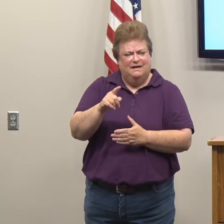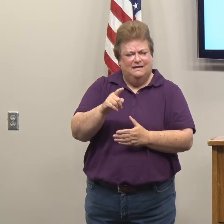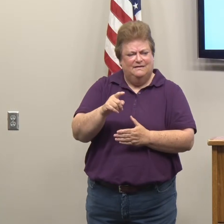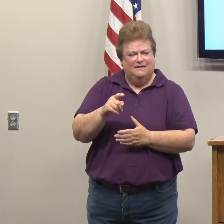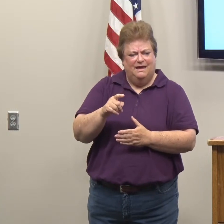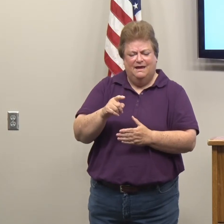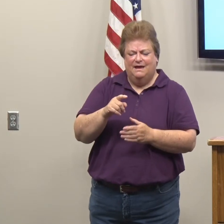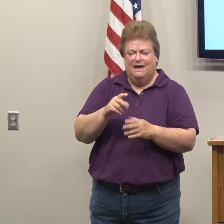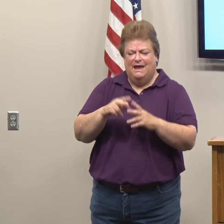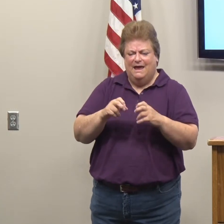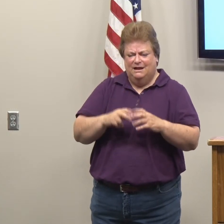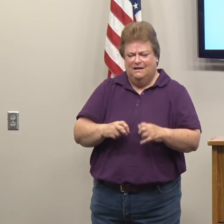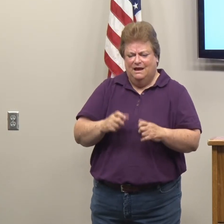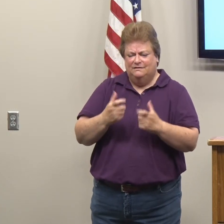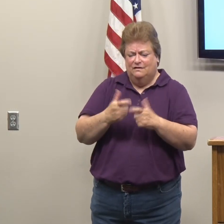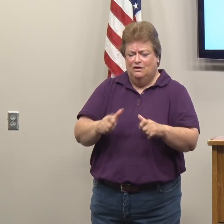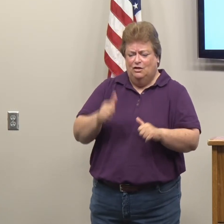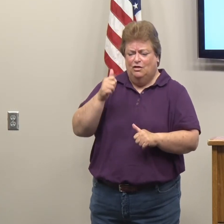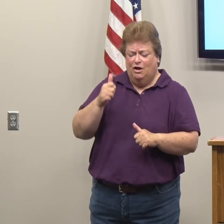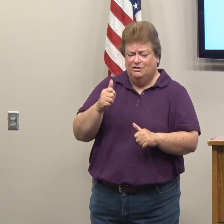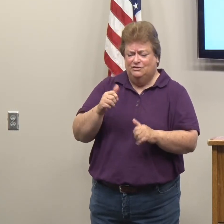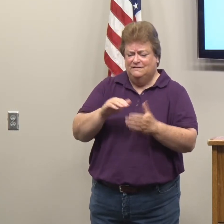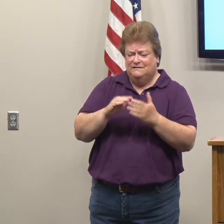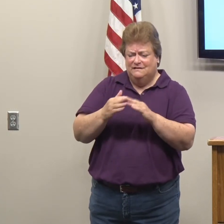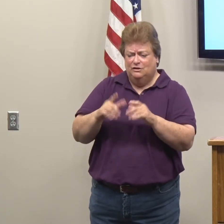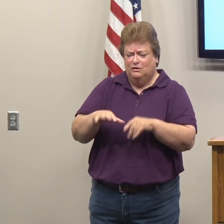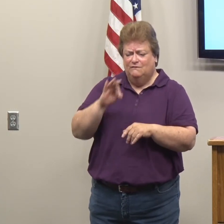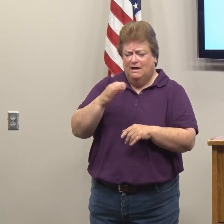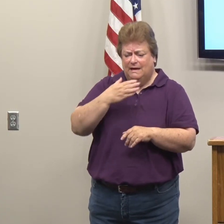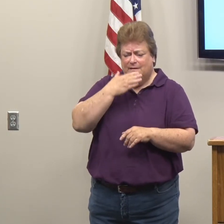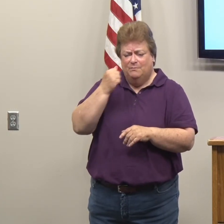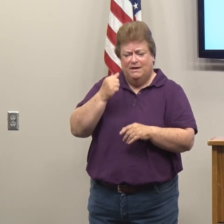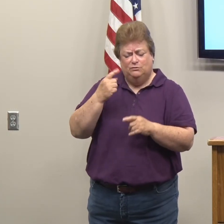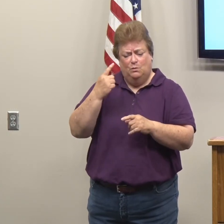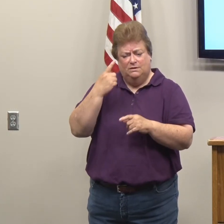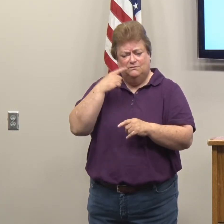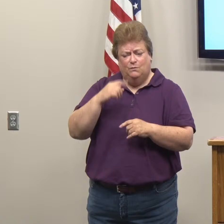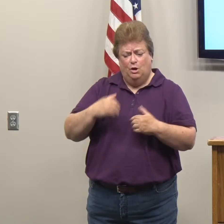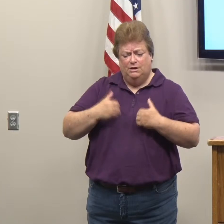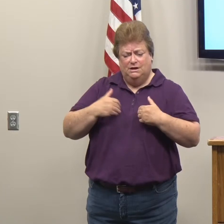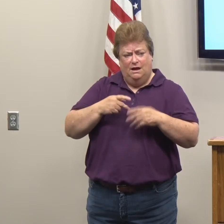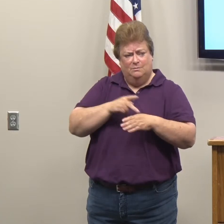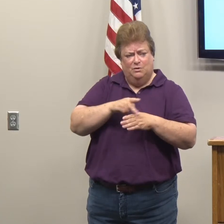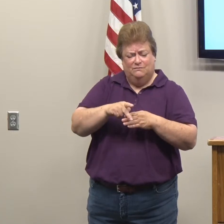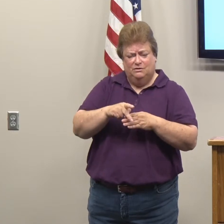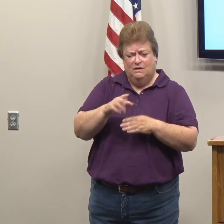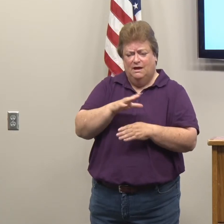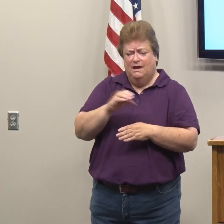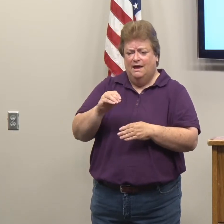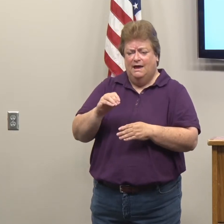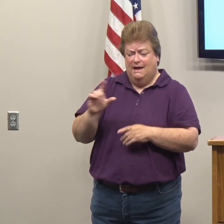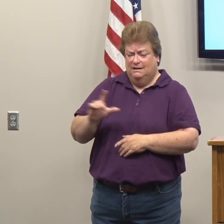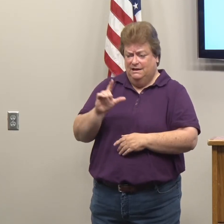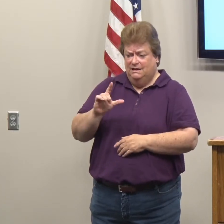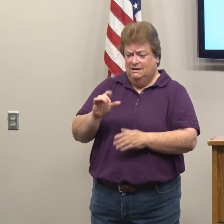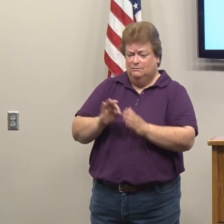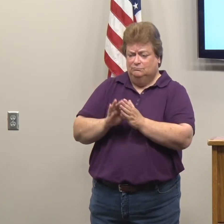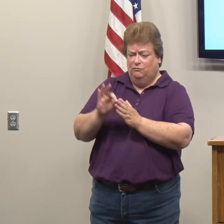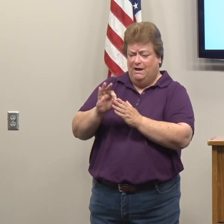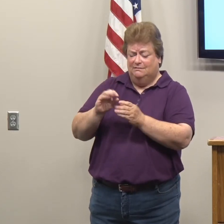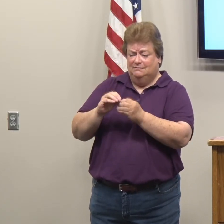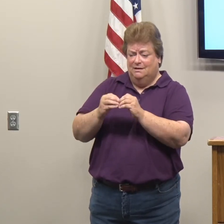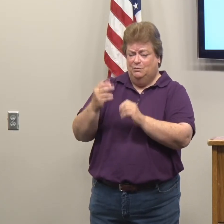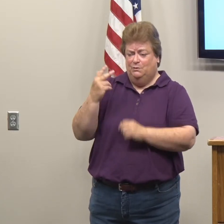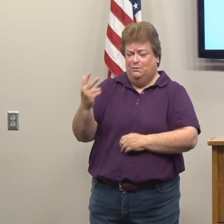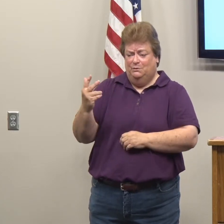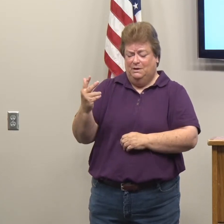the 150 largest U.S. cities to find the best ones for young professionals, and Lincoln was ranked number 3. SmartAsset